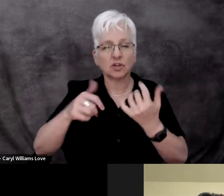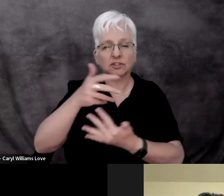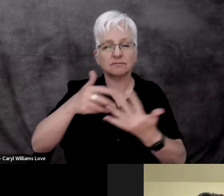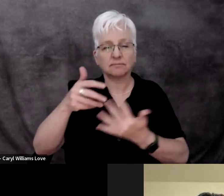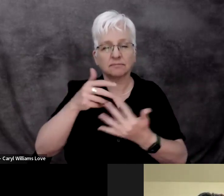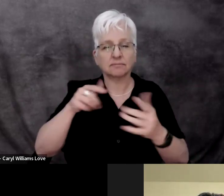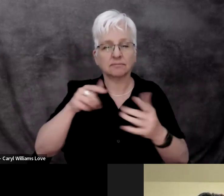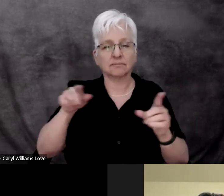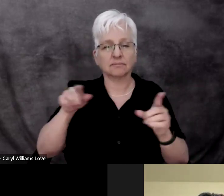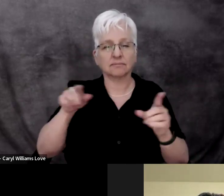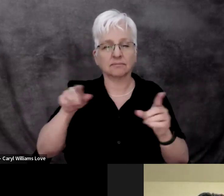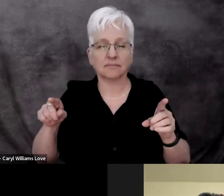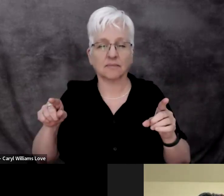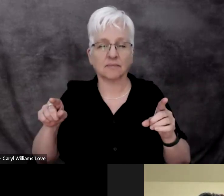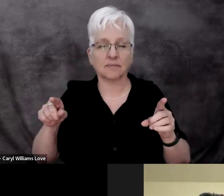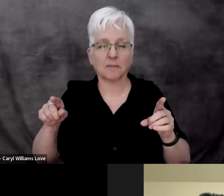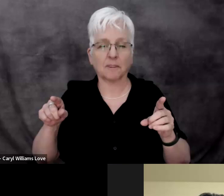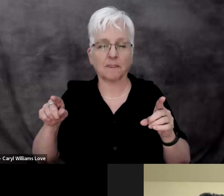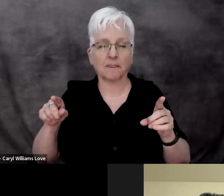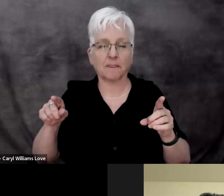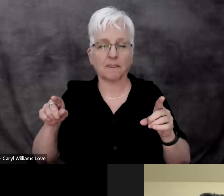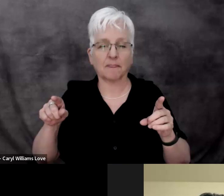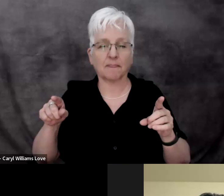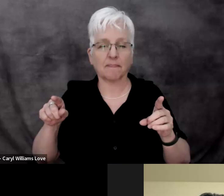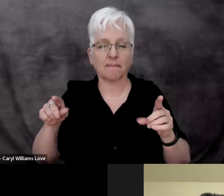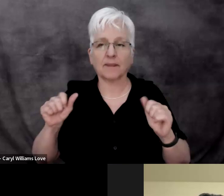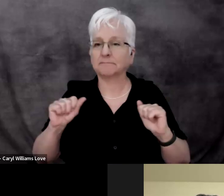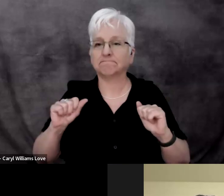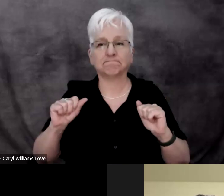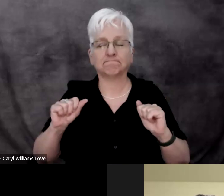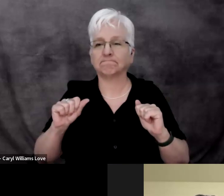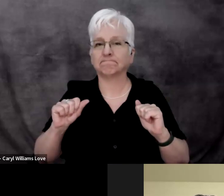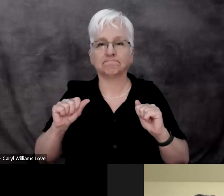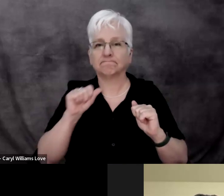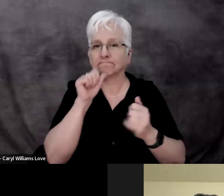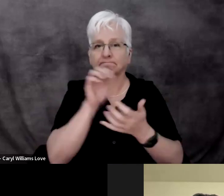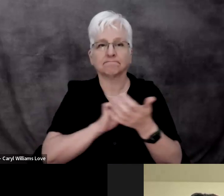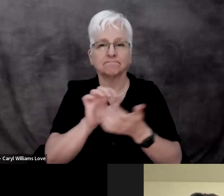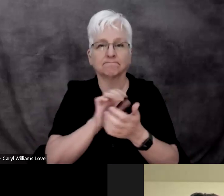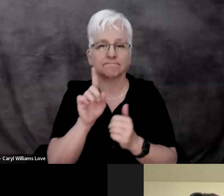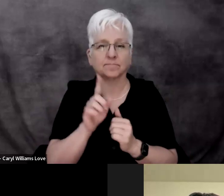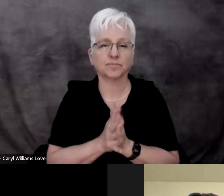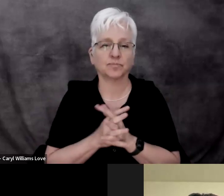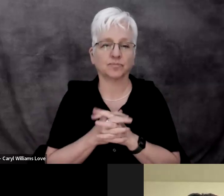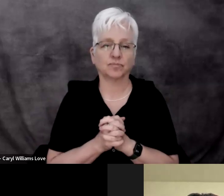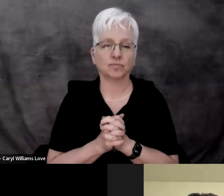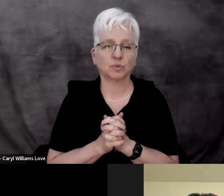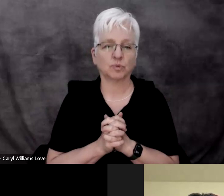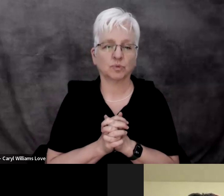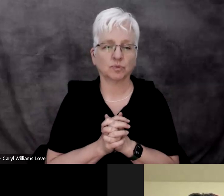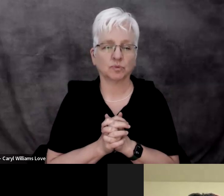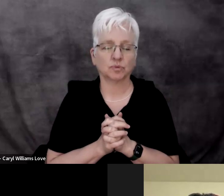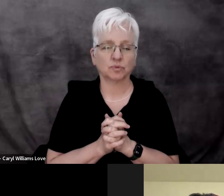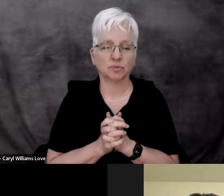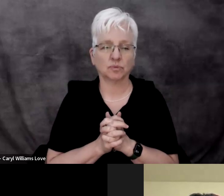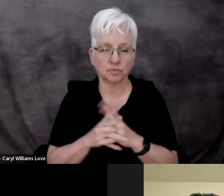That's what I'm going to call profound. And then there's, and I think, again, I hate to use categories, but their needs are very unique in that